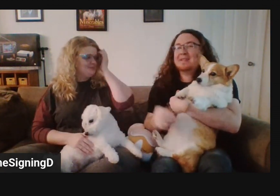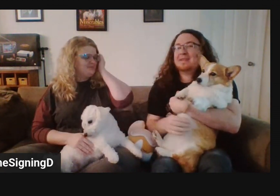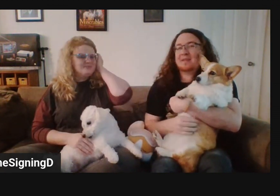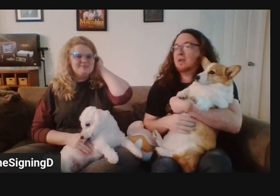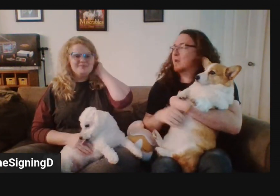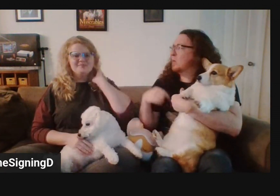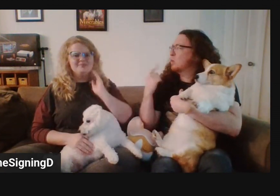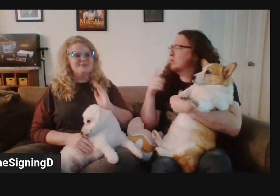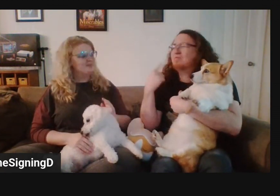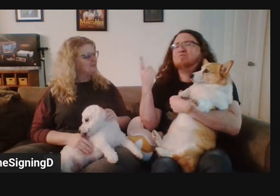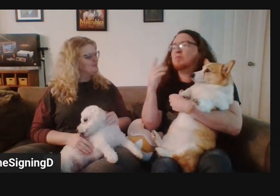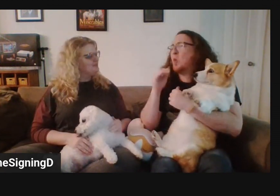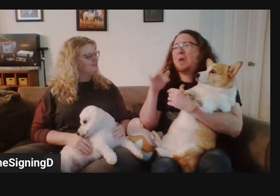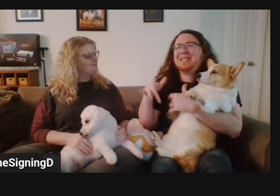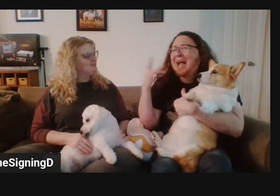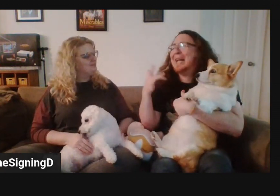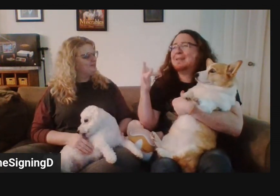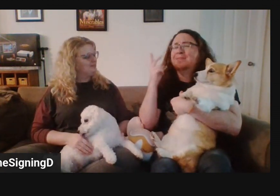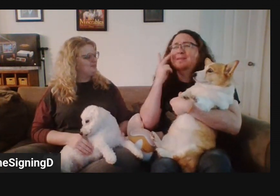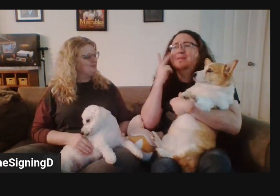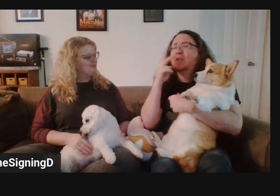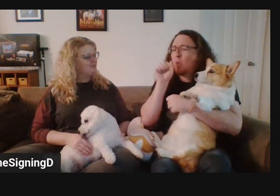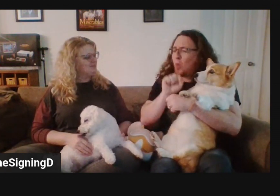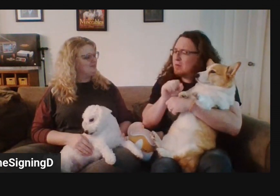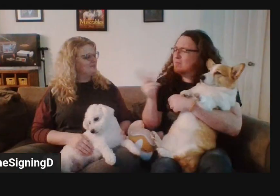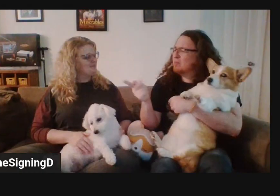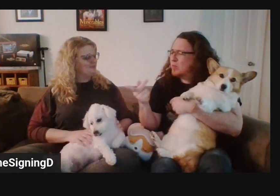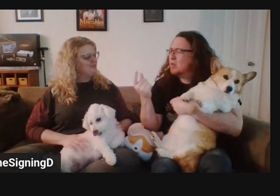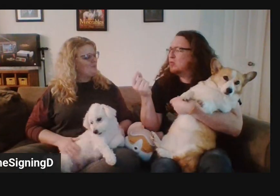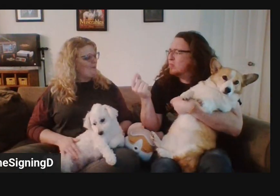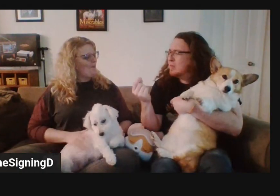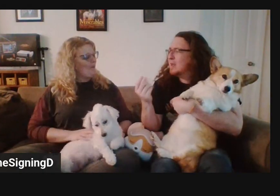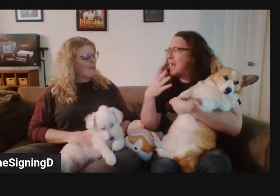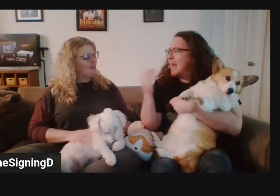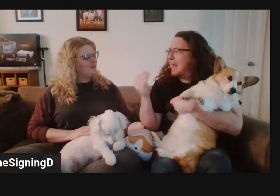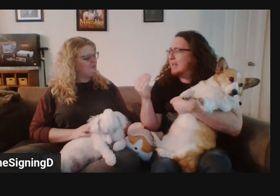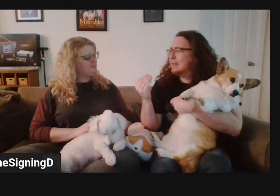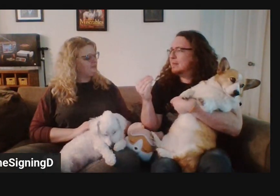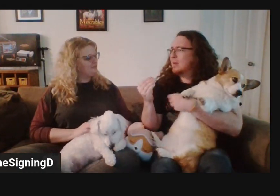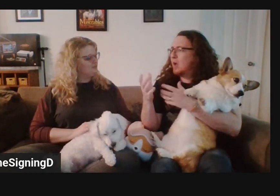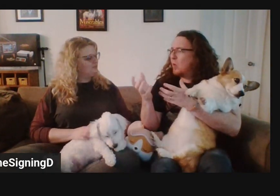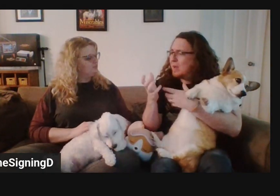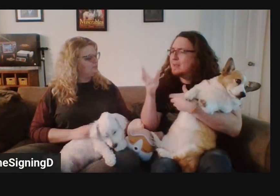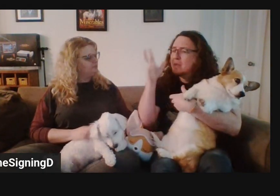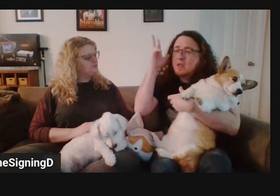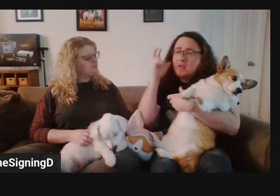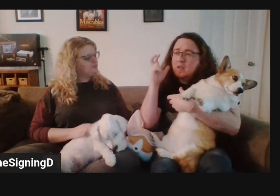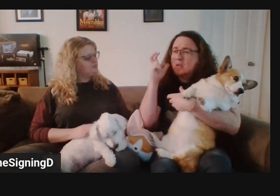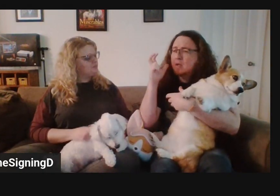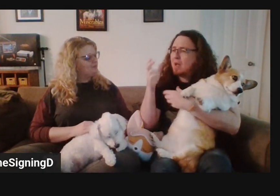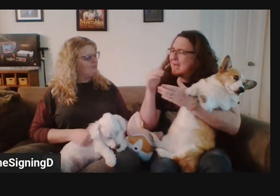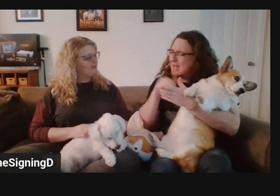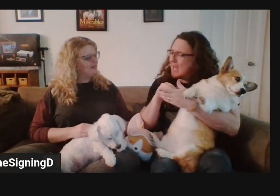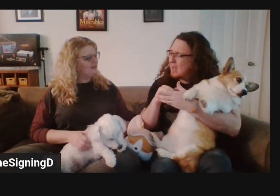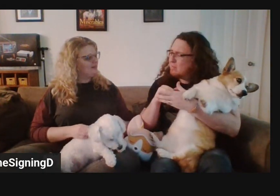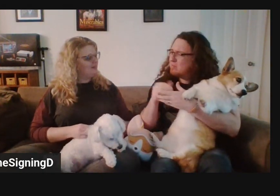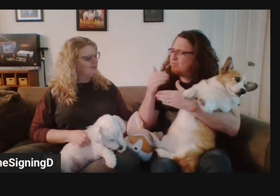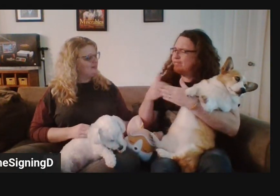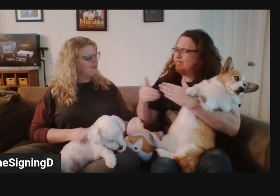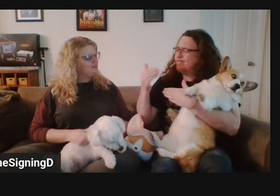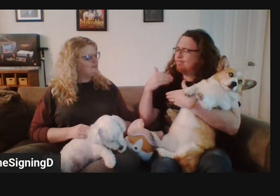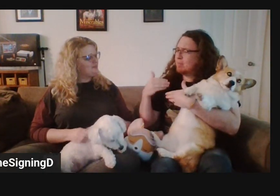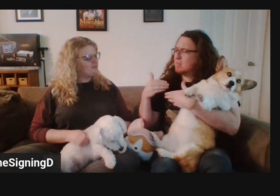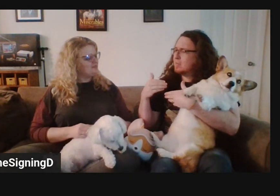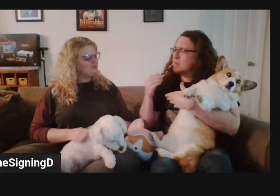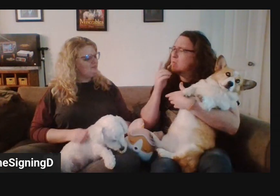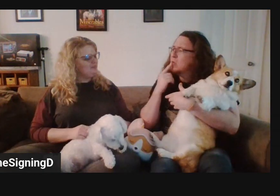we're so excited to see the work that you guys are doing, and want to hear, and again, let's kind of go back.